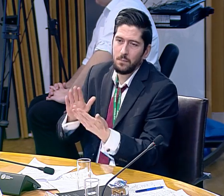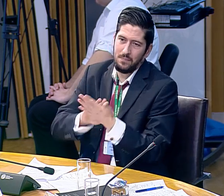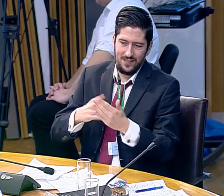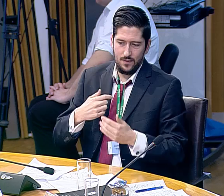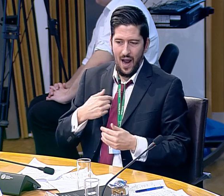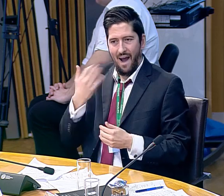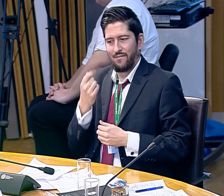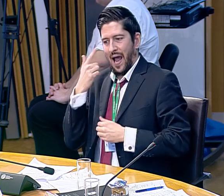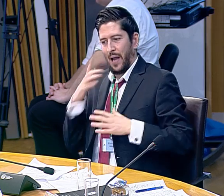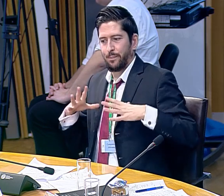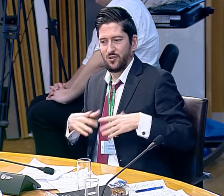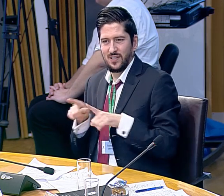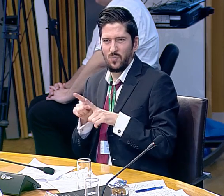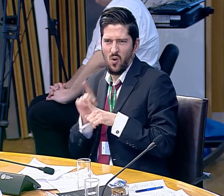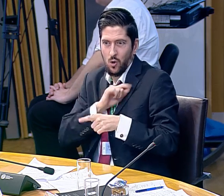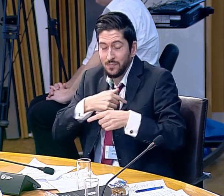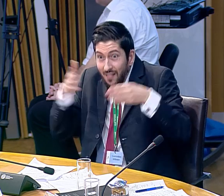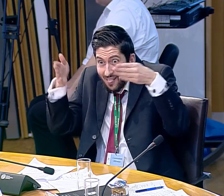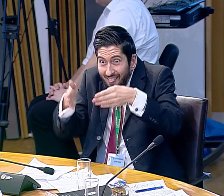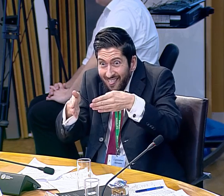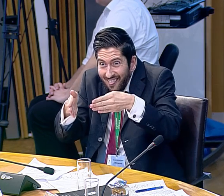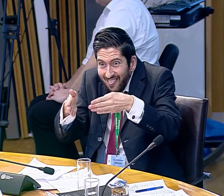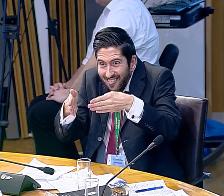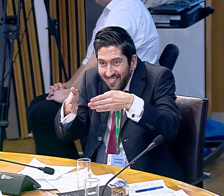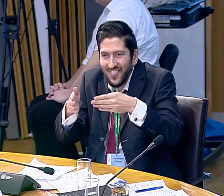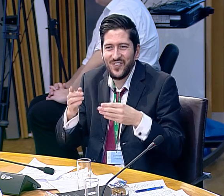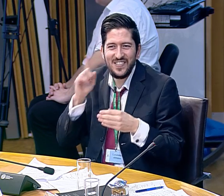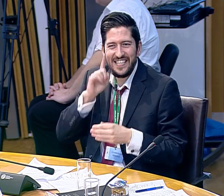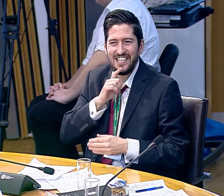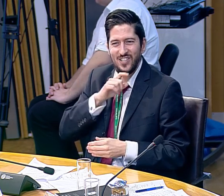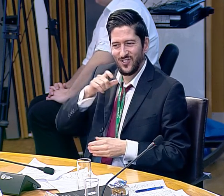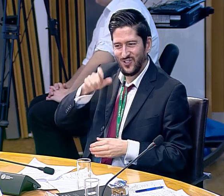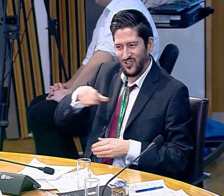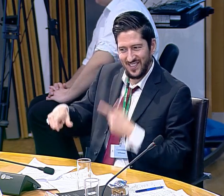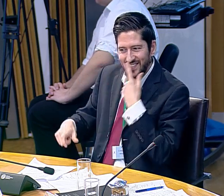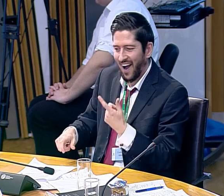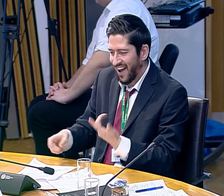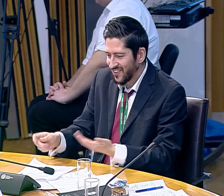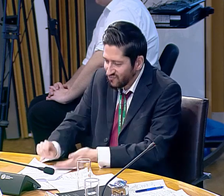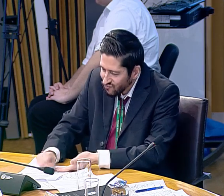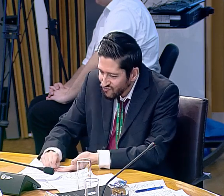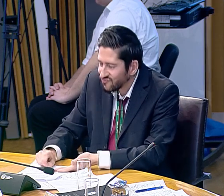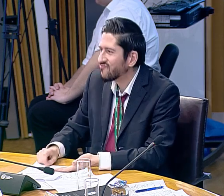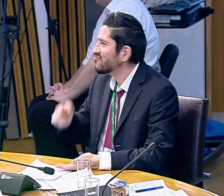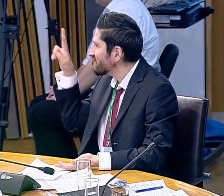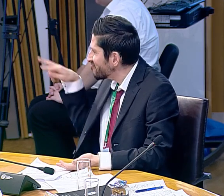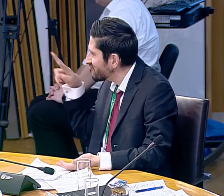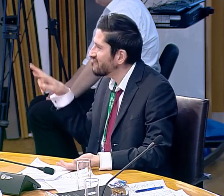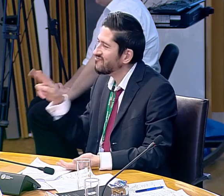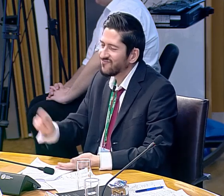a short break because you've only got one interpreter working there. And it's also sort of very, very hard to focus